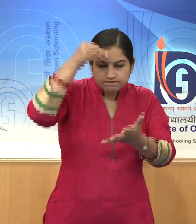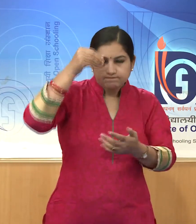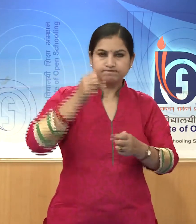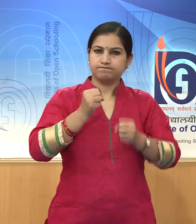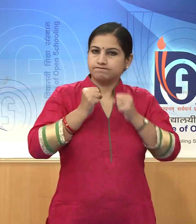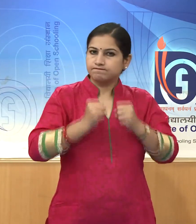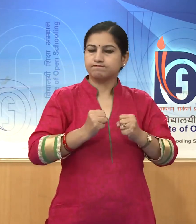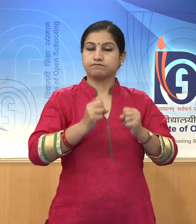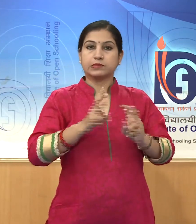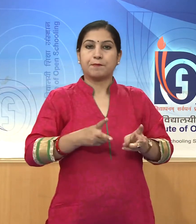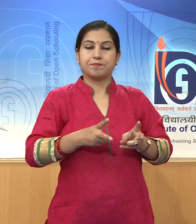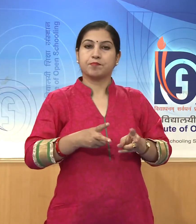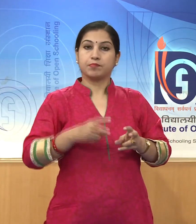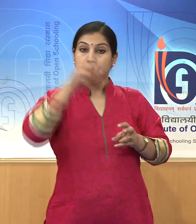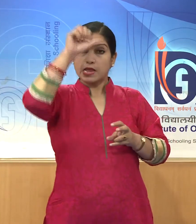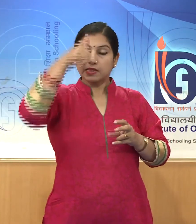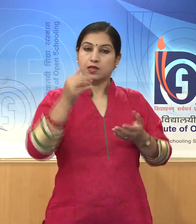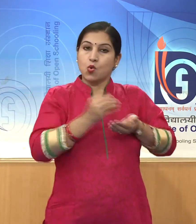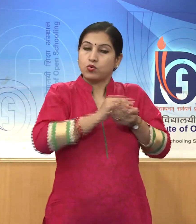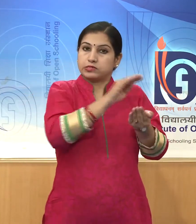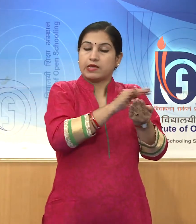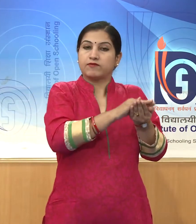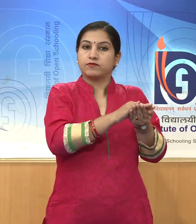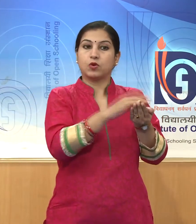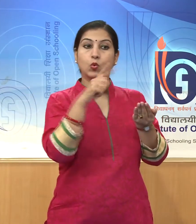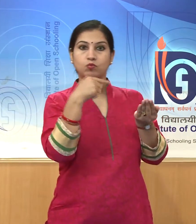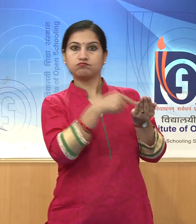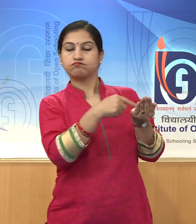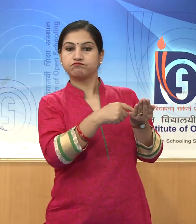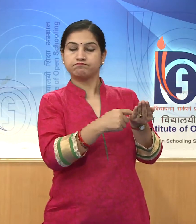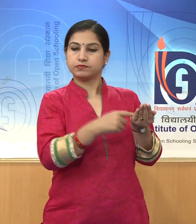retain Indian identity continued.